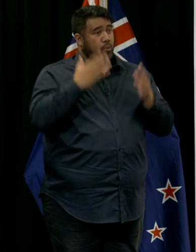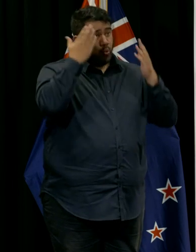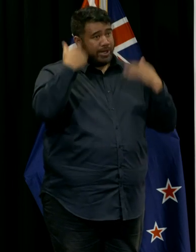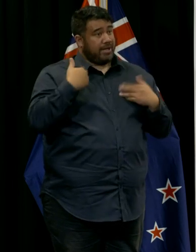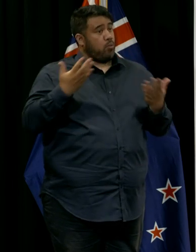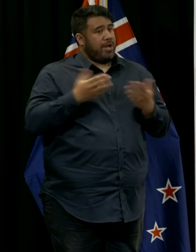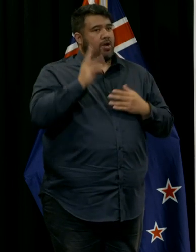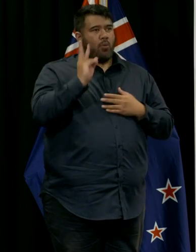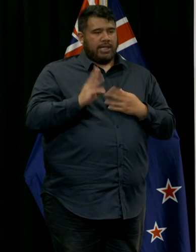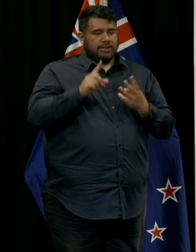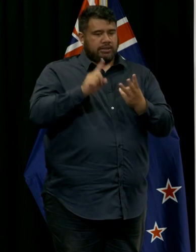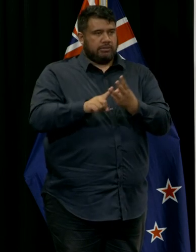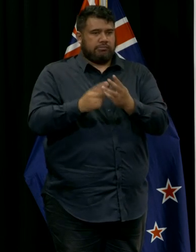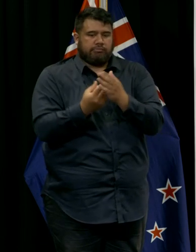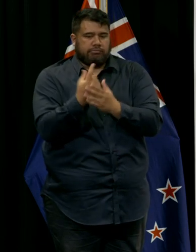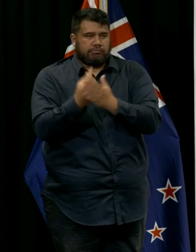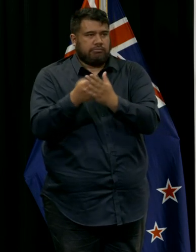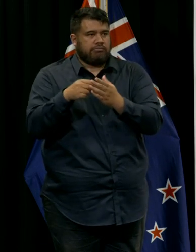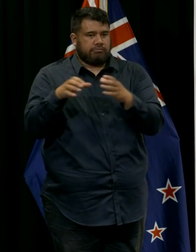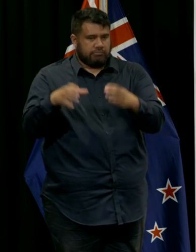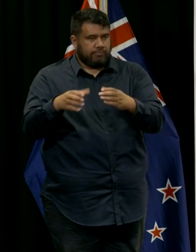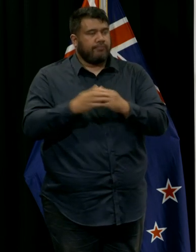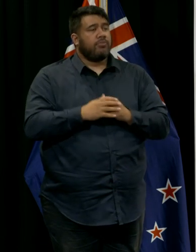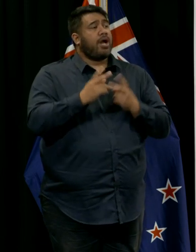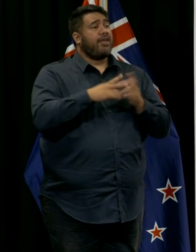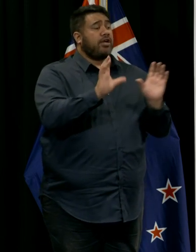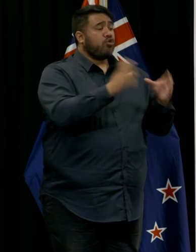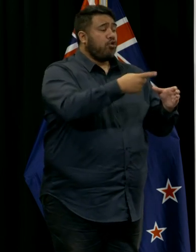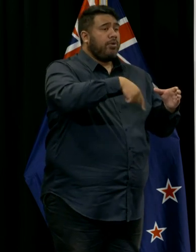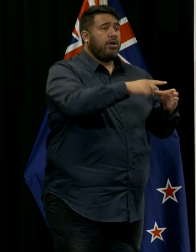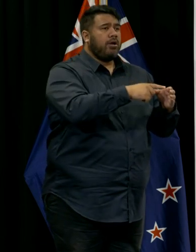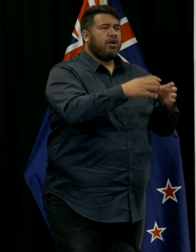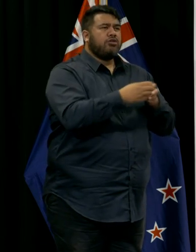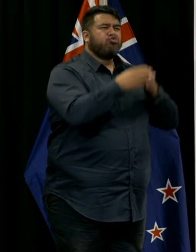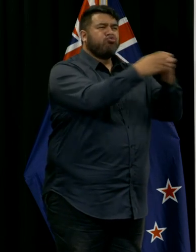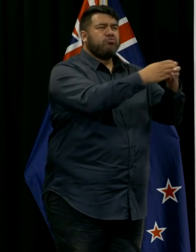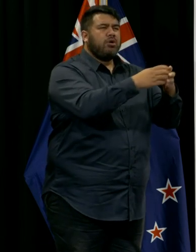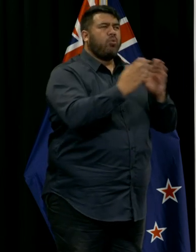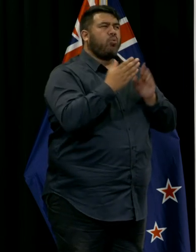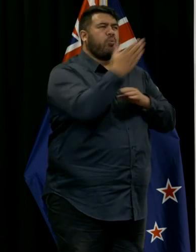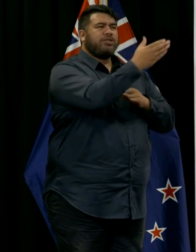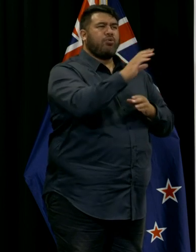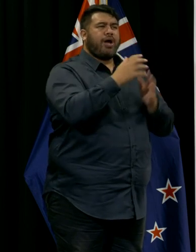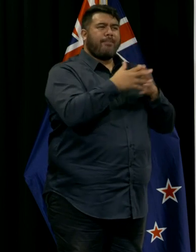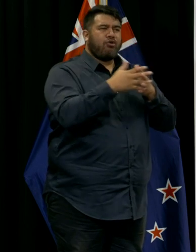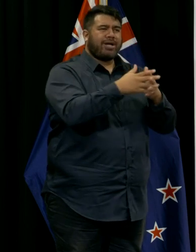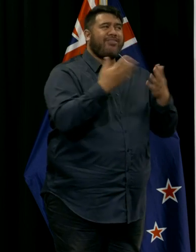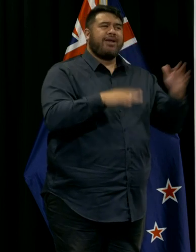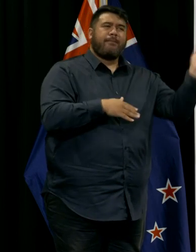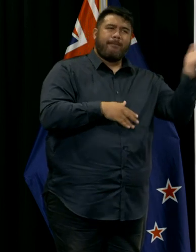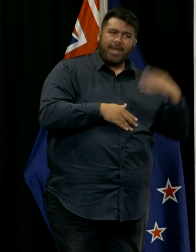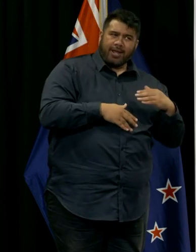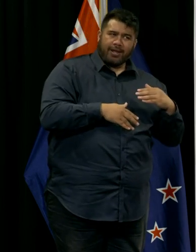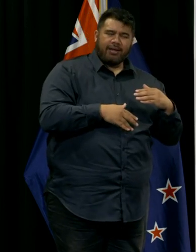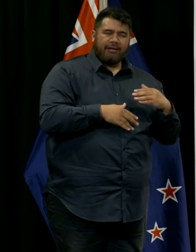recently, a group of people who were part of a trip to the United States. There is also